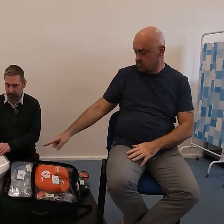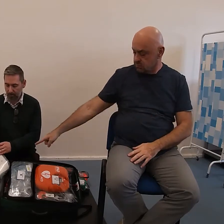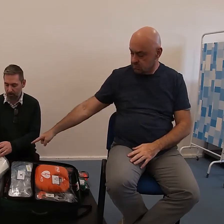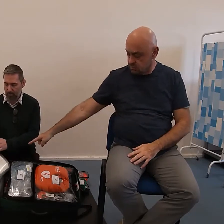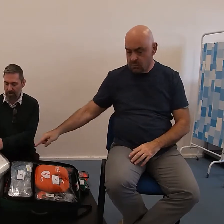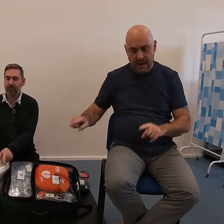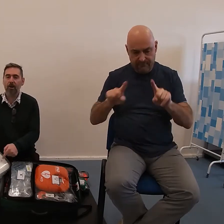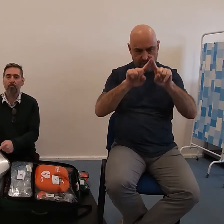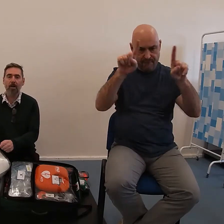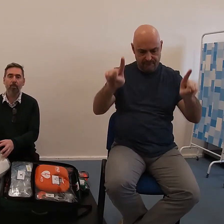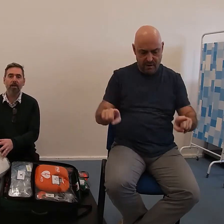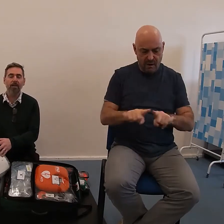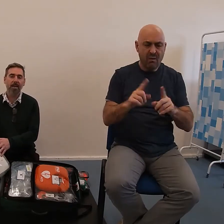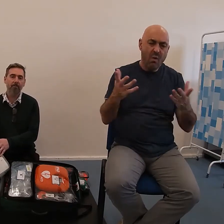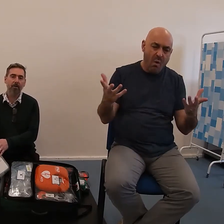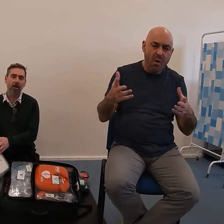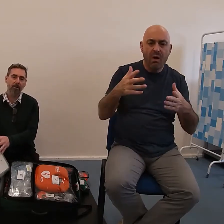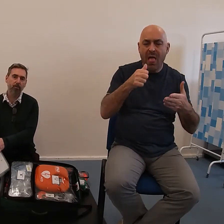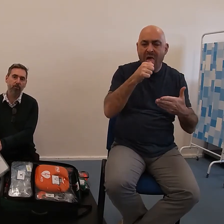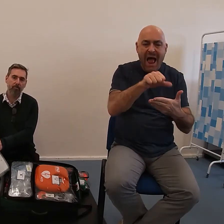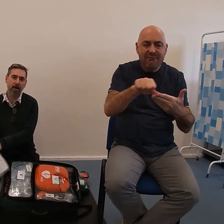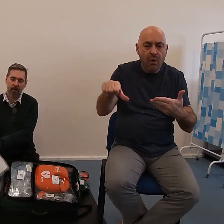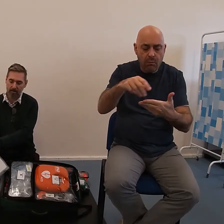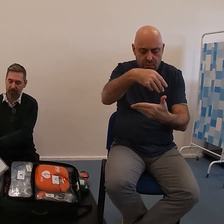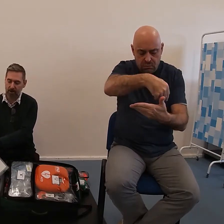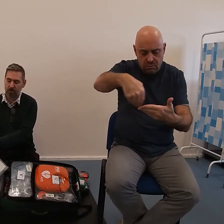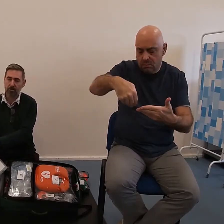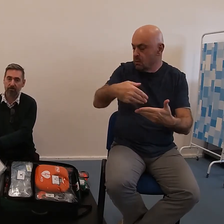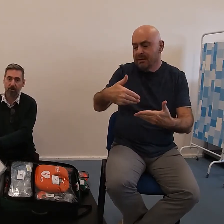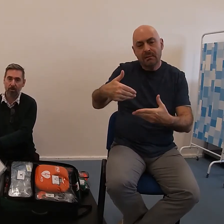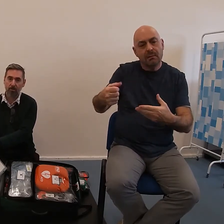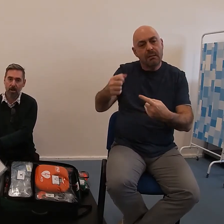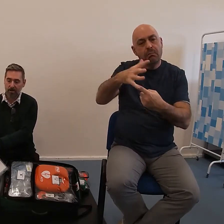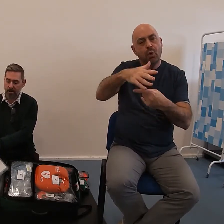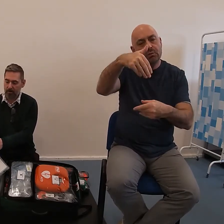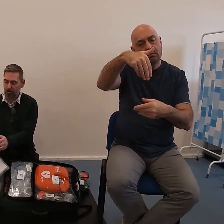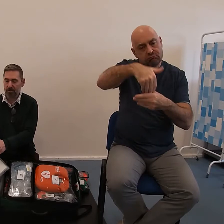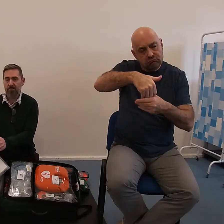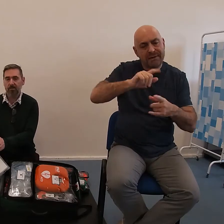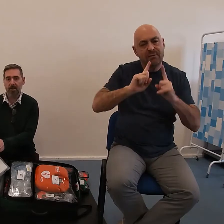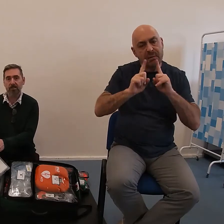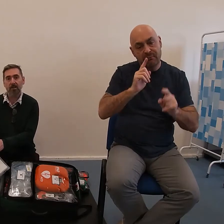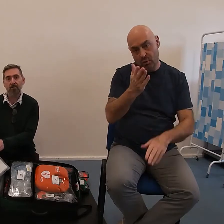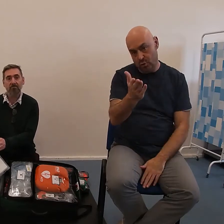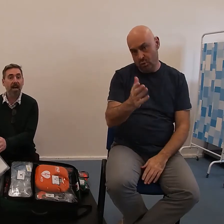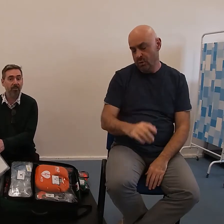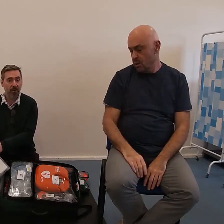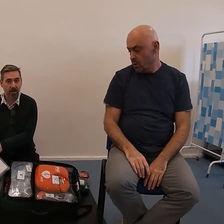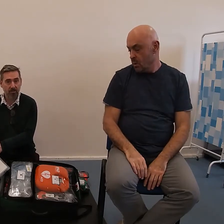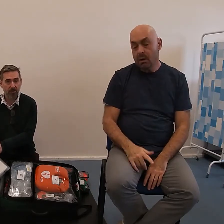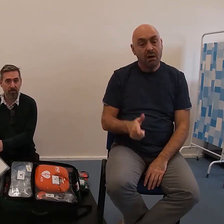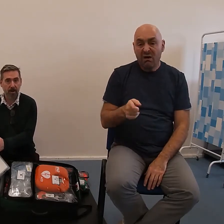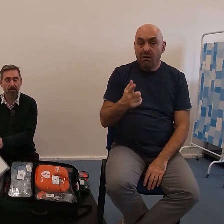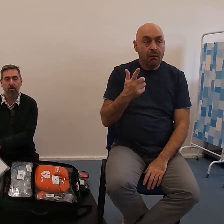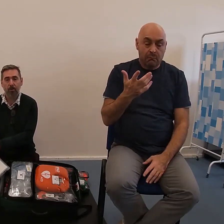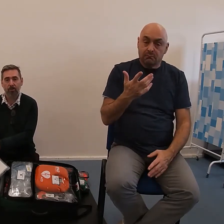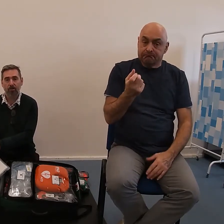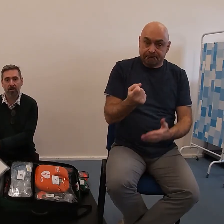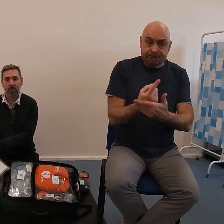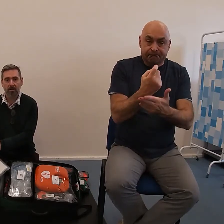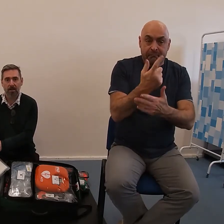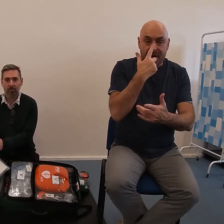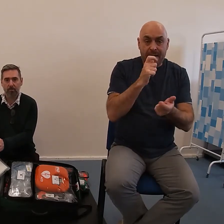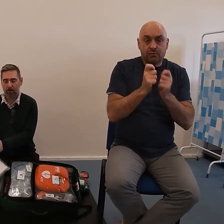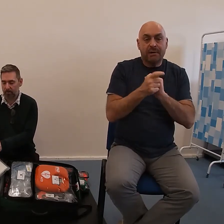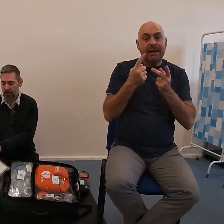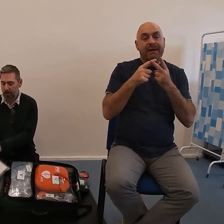file or an envelope that we can keep important information for you. Now the contents of this can change depending on what the